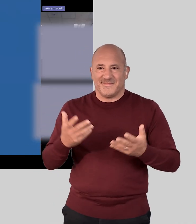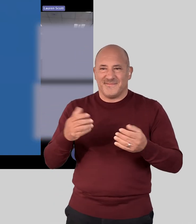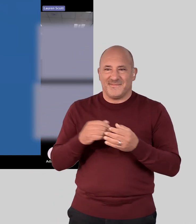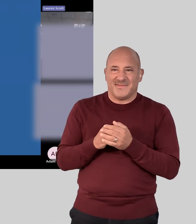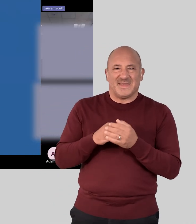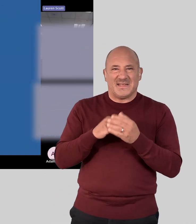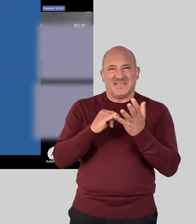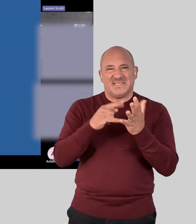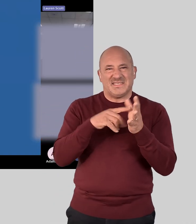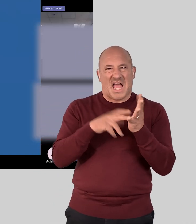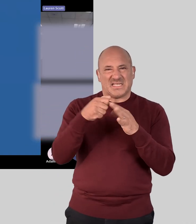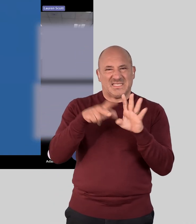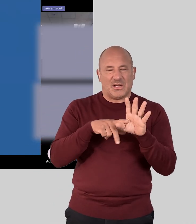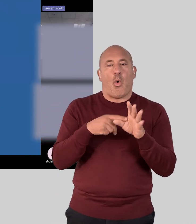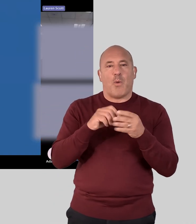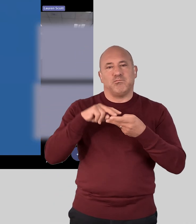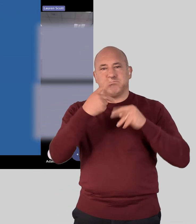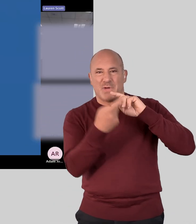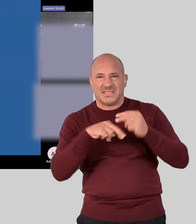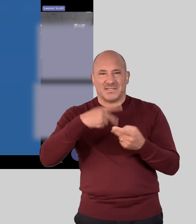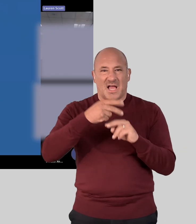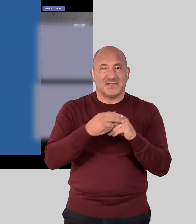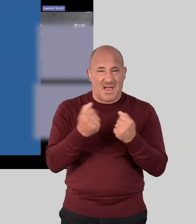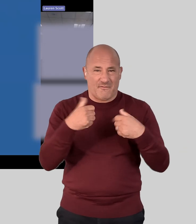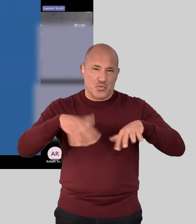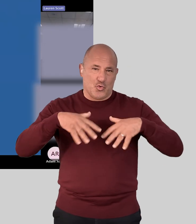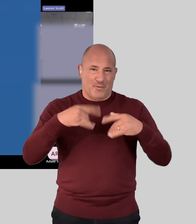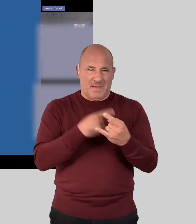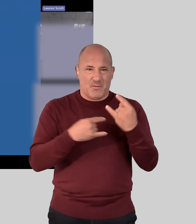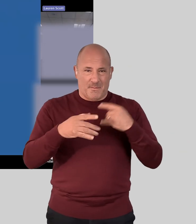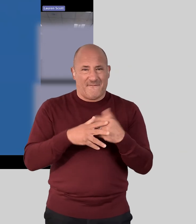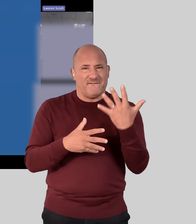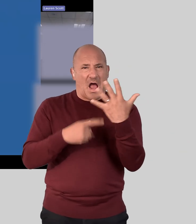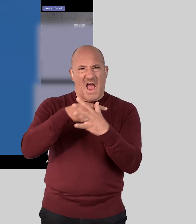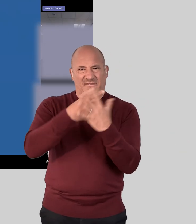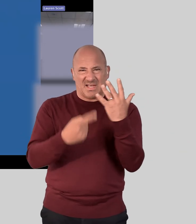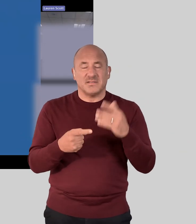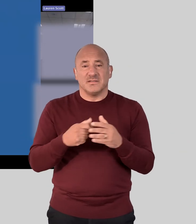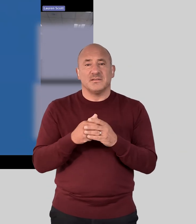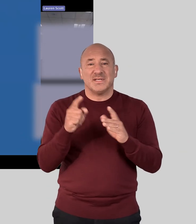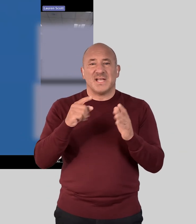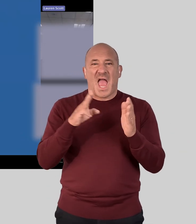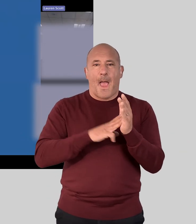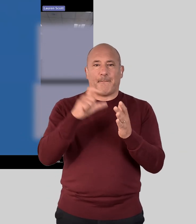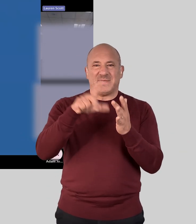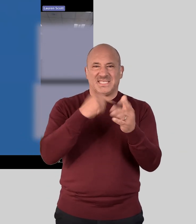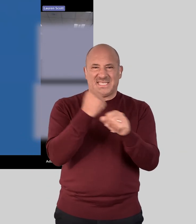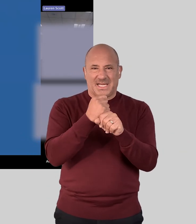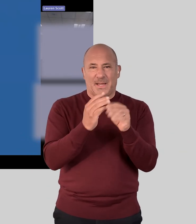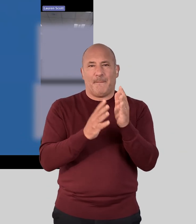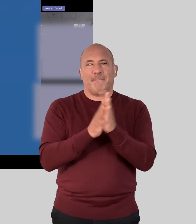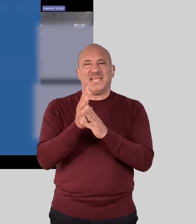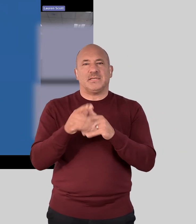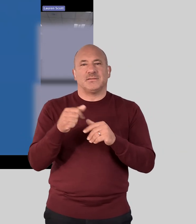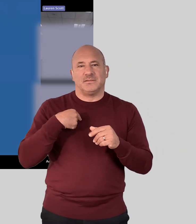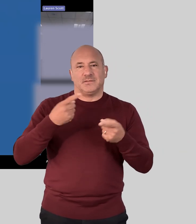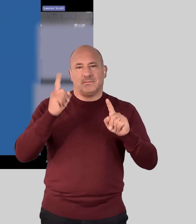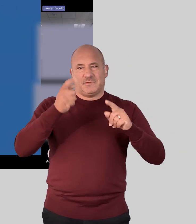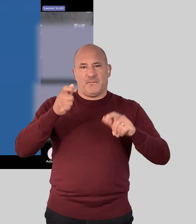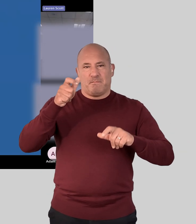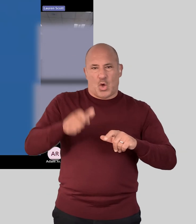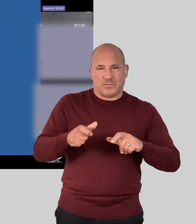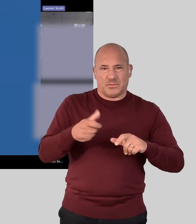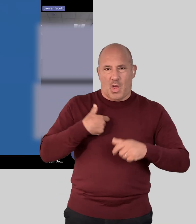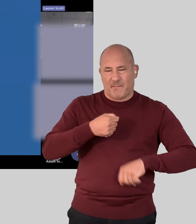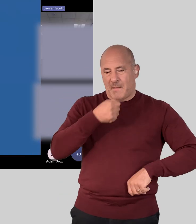Dancing or breakdancing is one of the 5 pillars of hip hop, and the 5 pillars are MCing, which